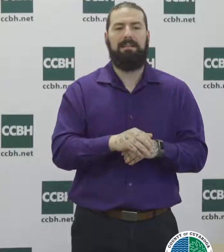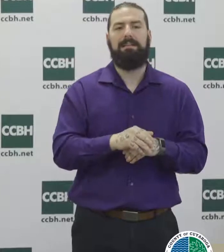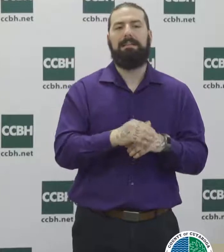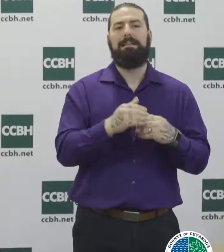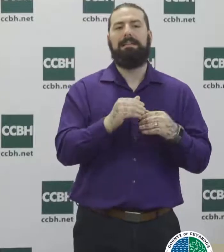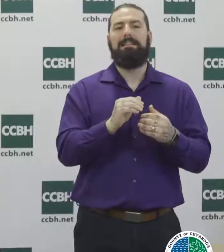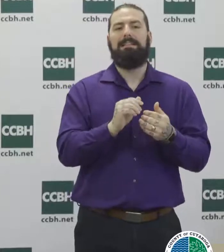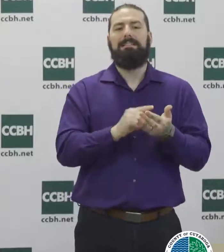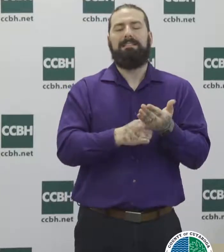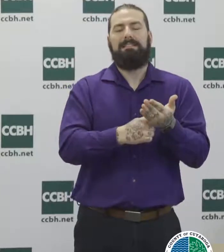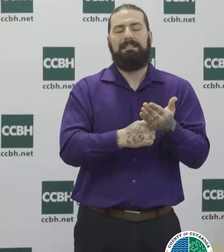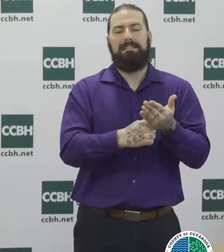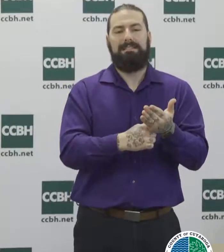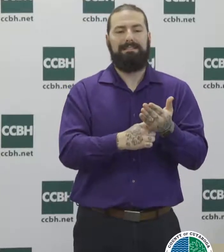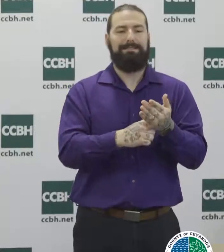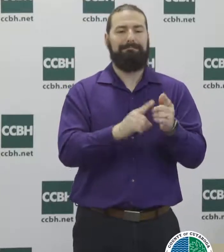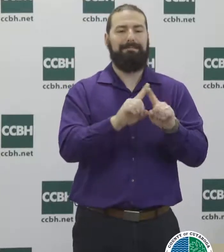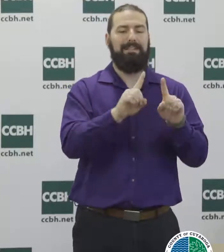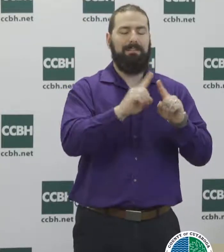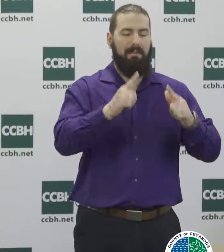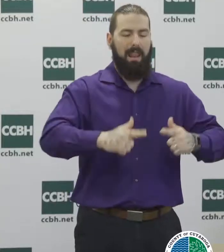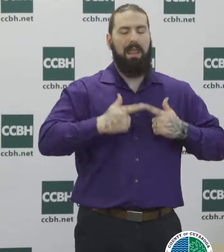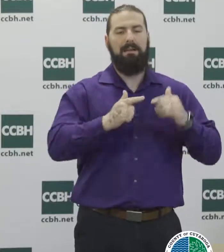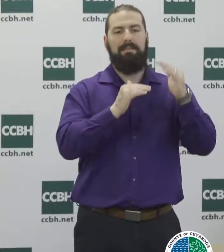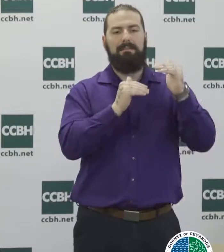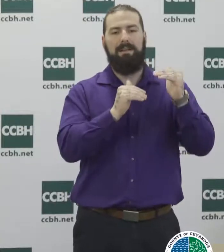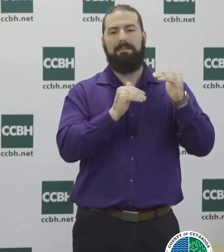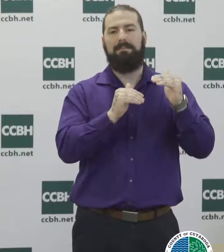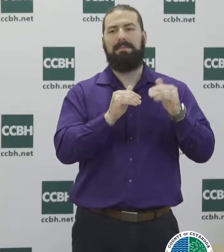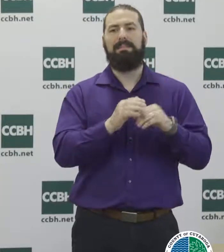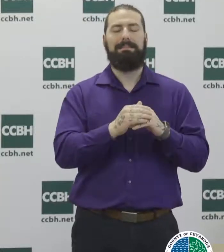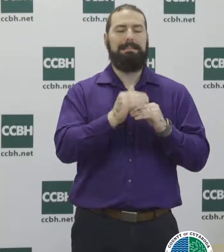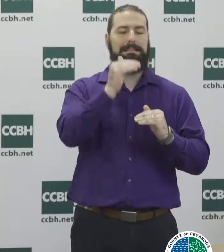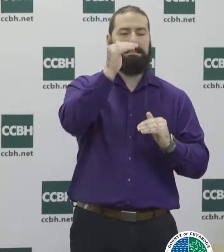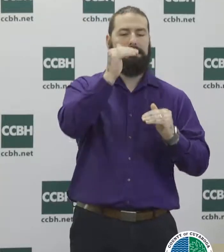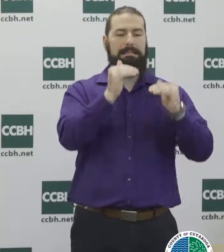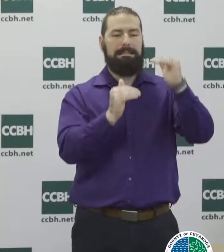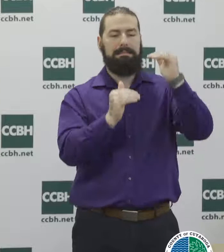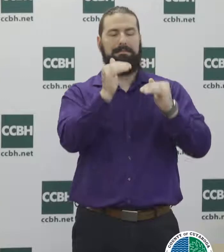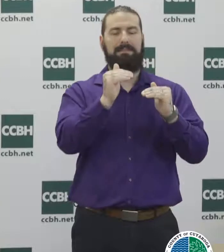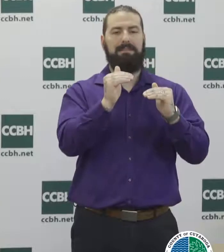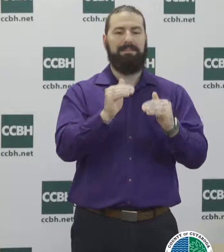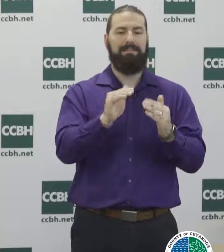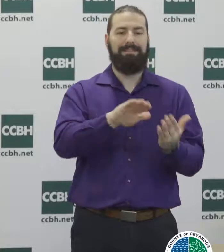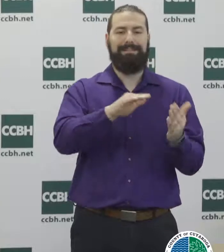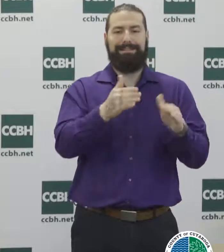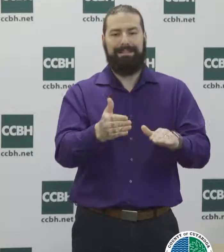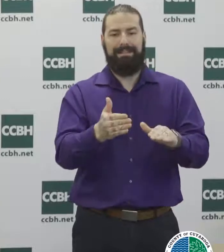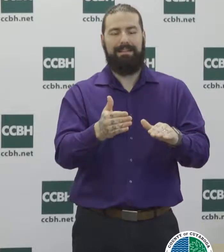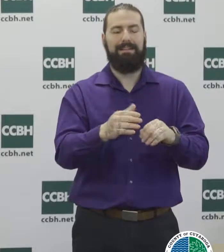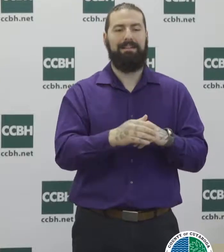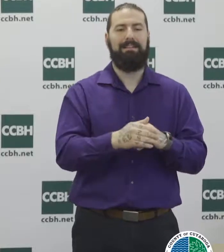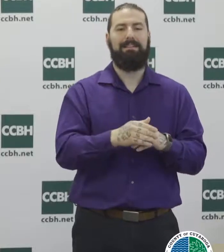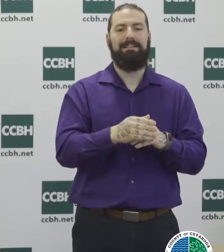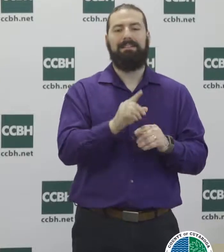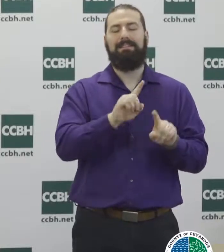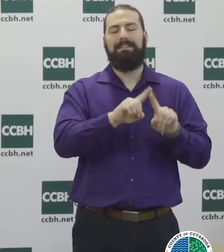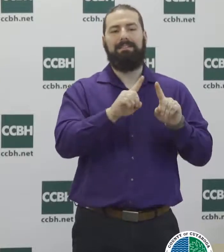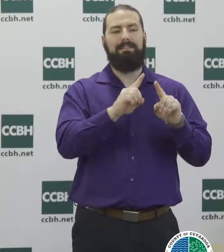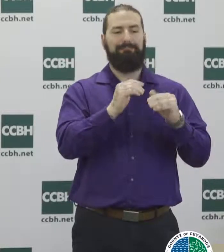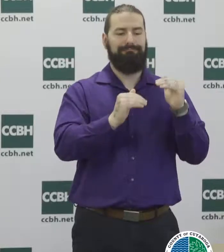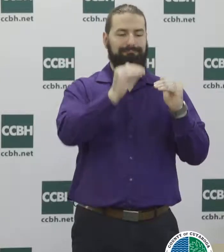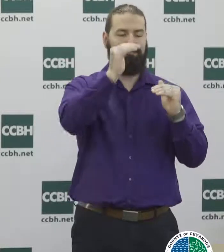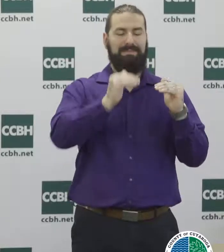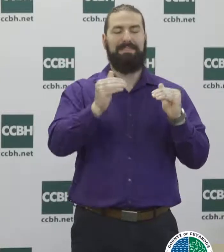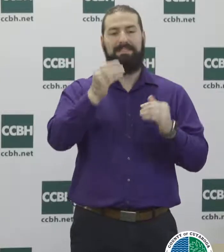opportunity, and disproportionate early death and levels of chronic disease that are faced in the African American community that